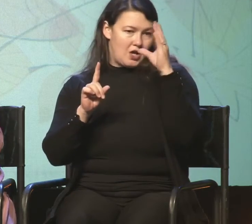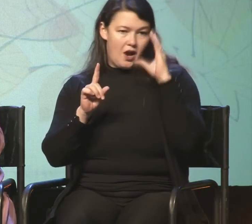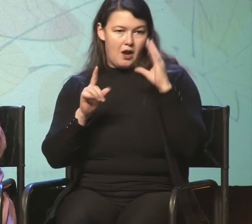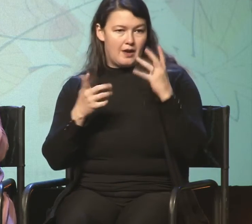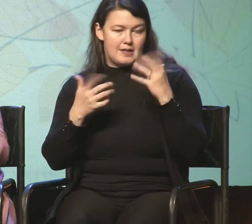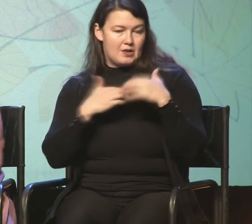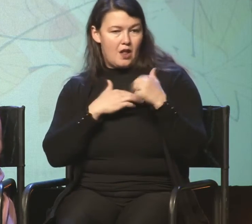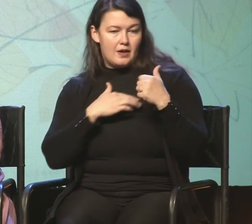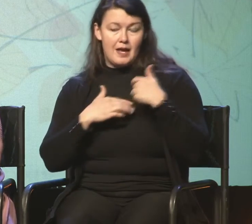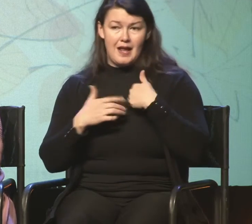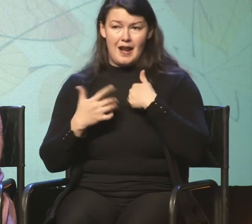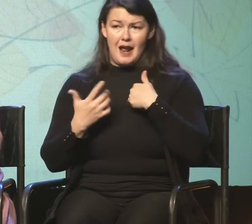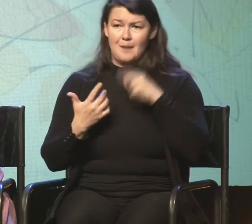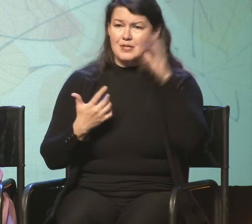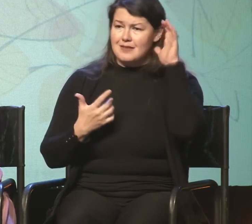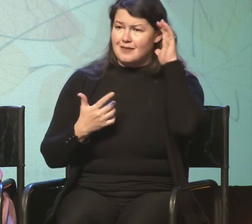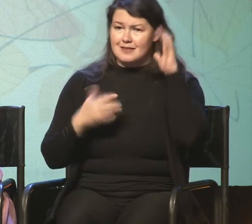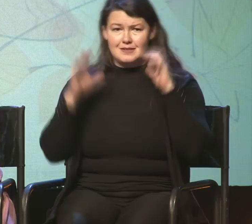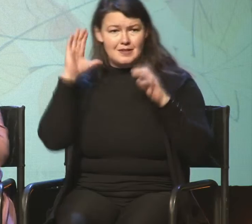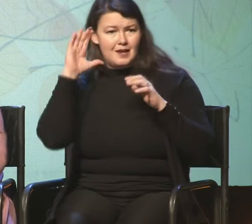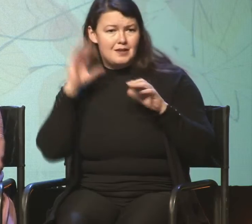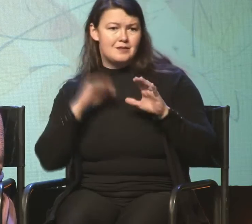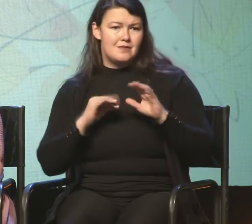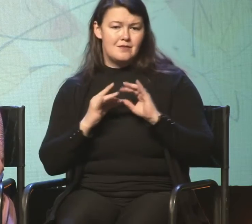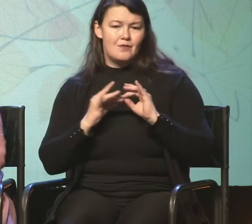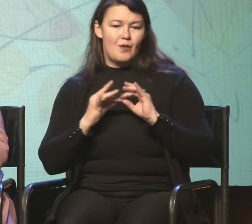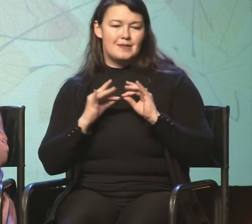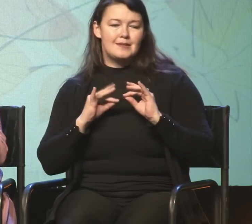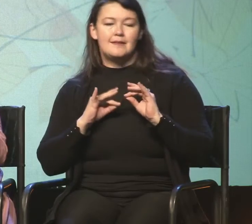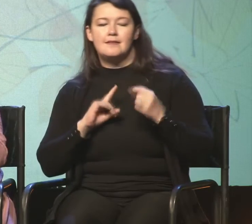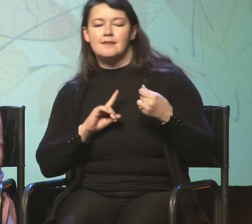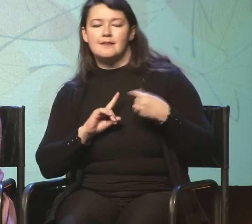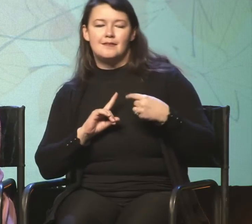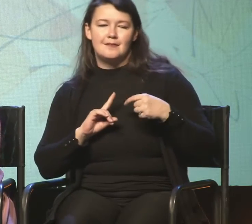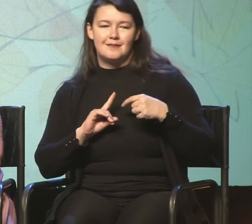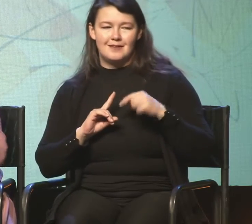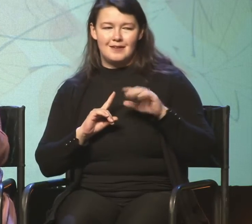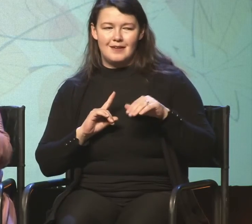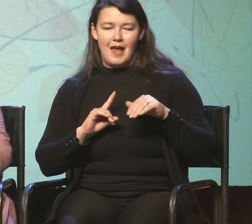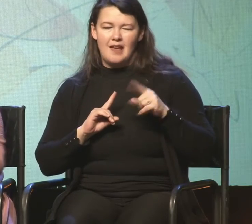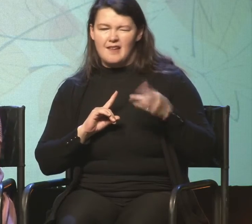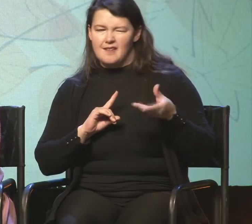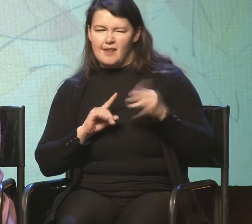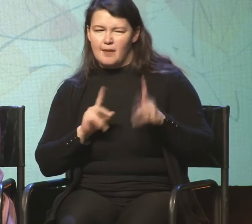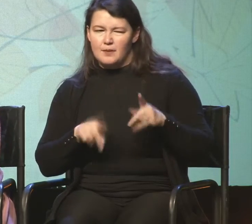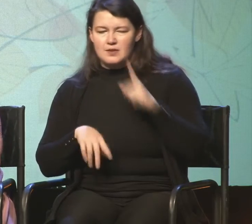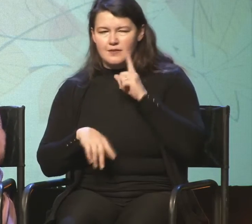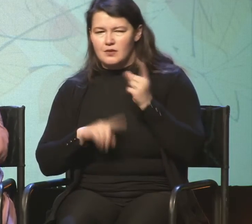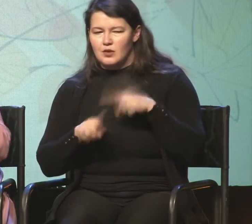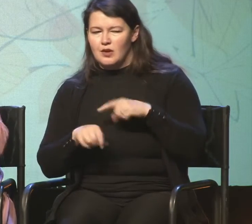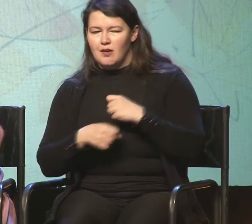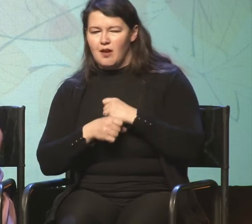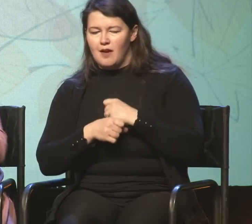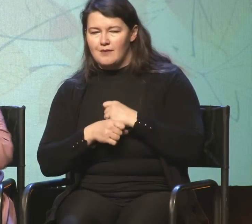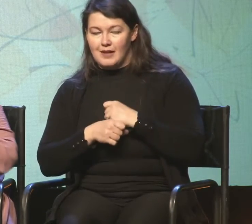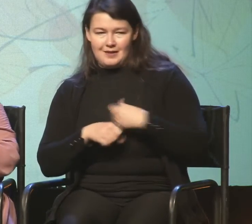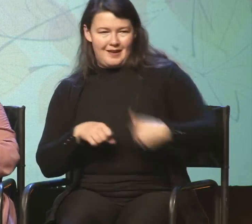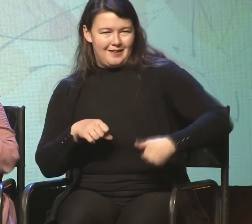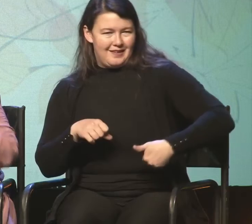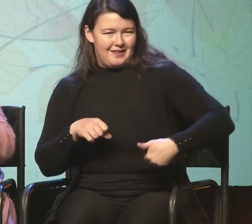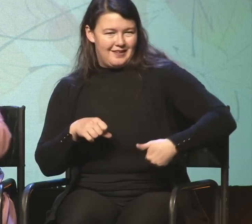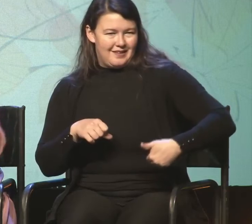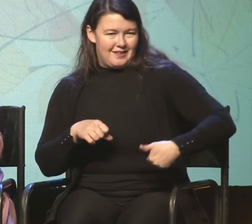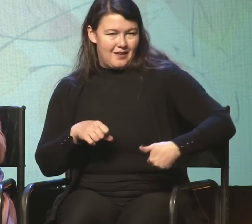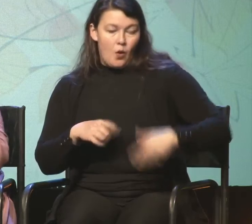to those little voices that he might be nudging me and saying, hey, invite that person to coffee, or talk to